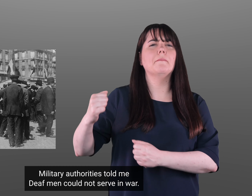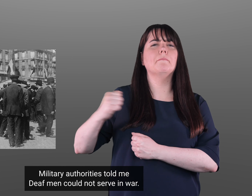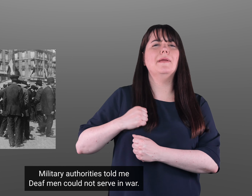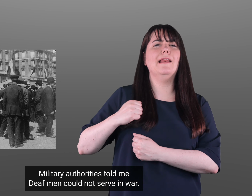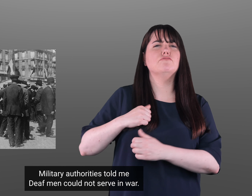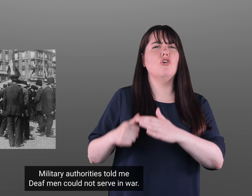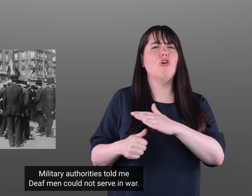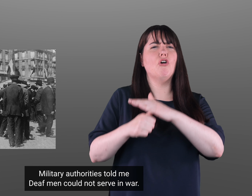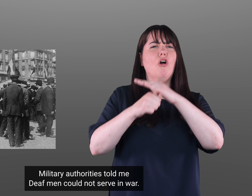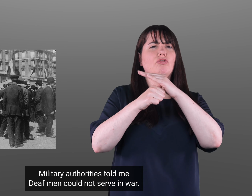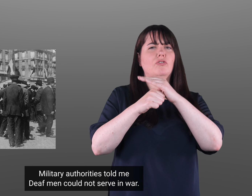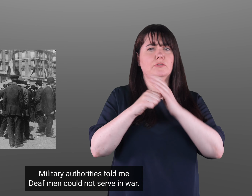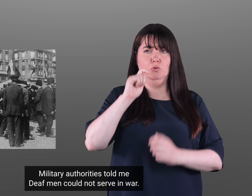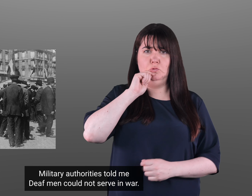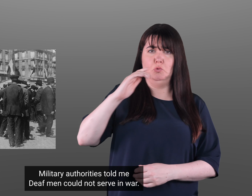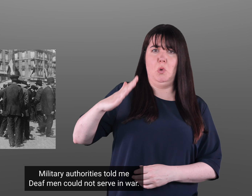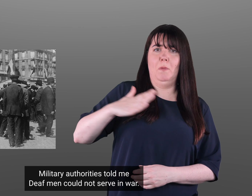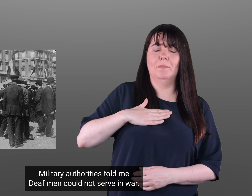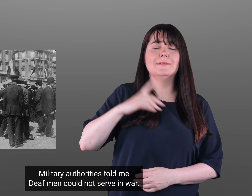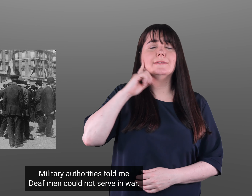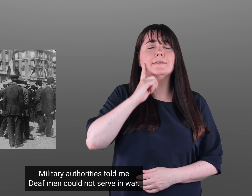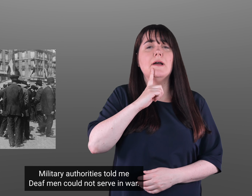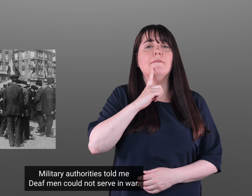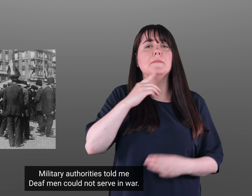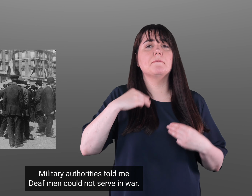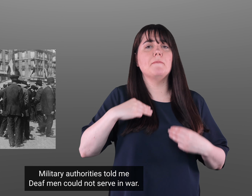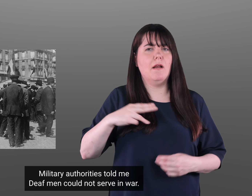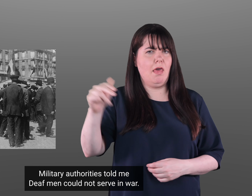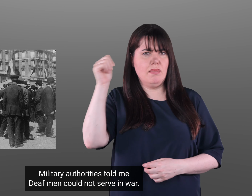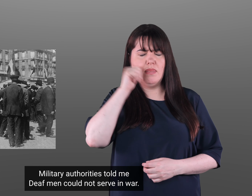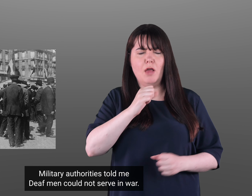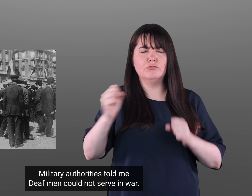Military authorities told me deaf men could not serve in war.